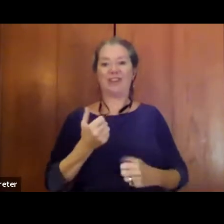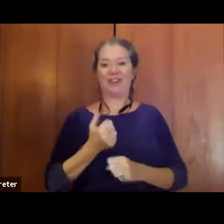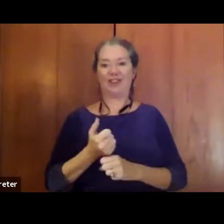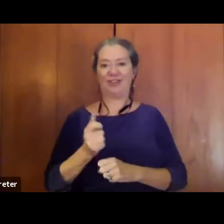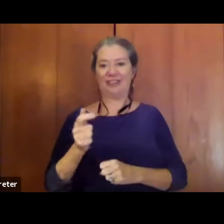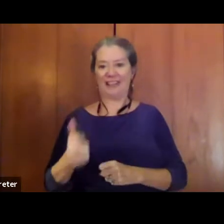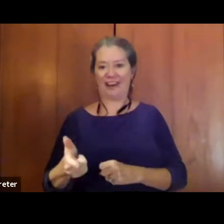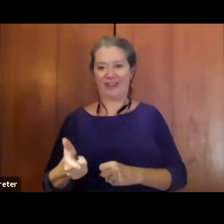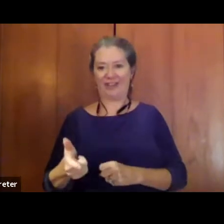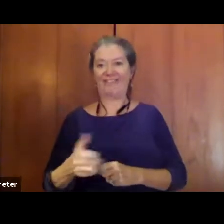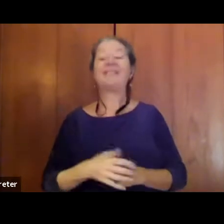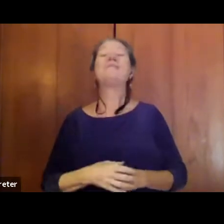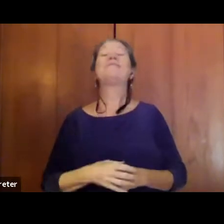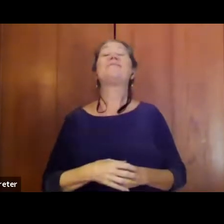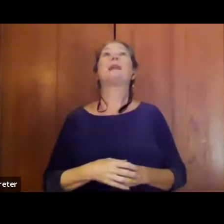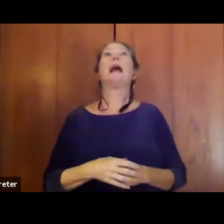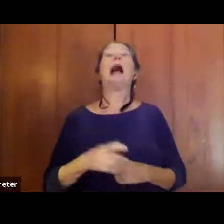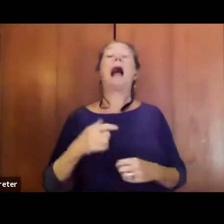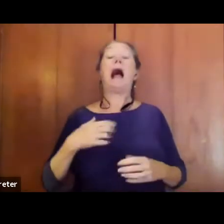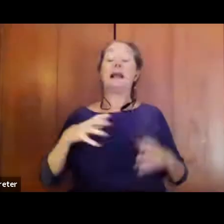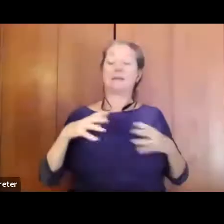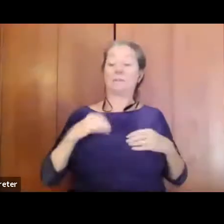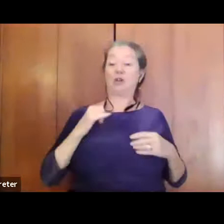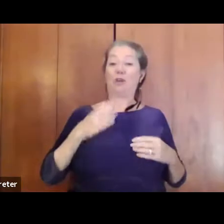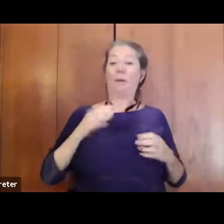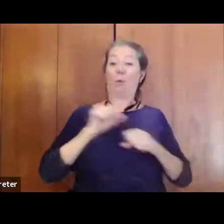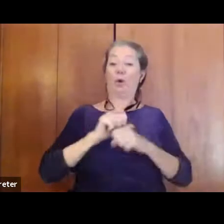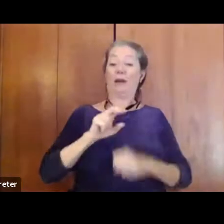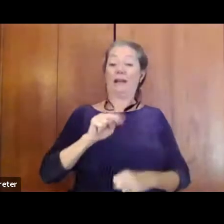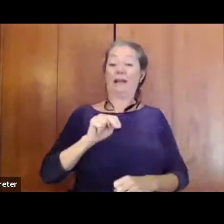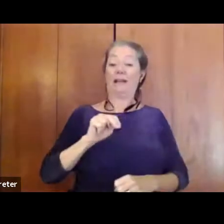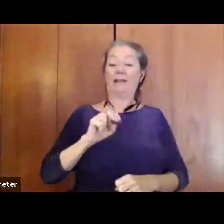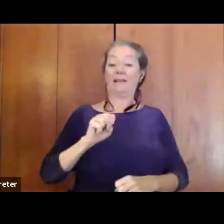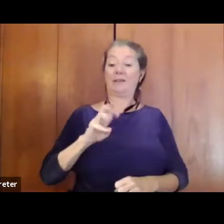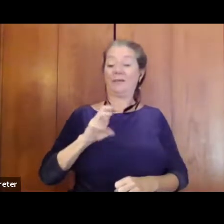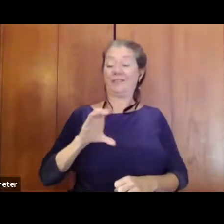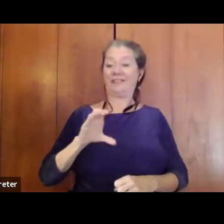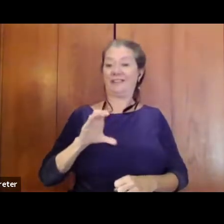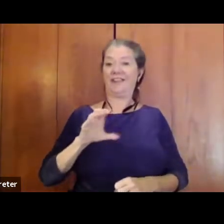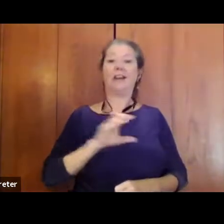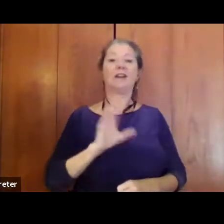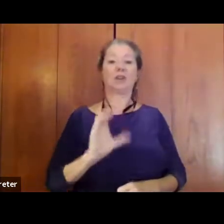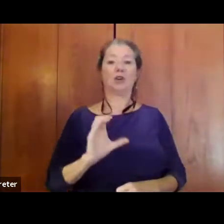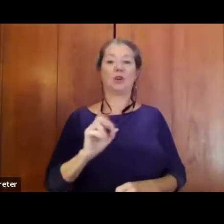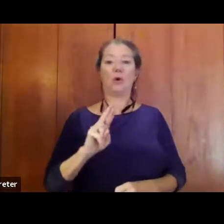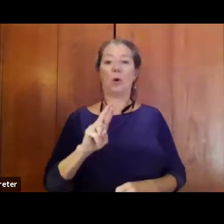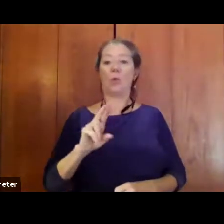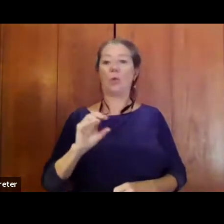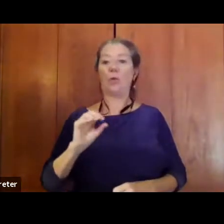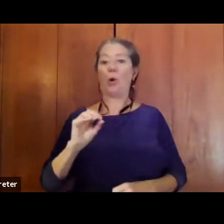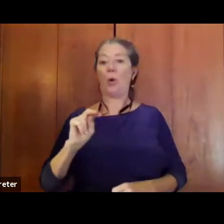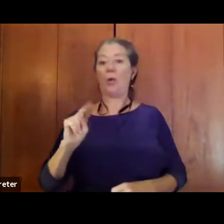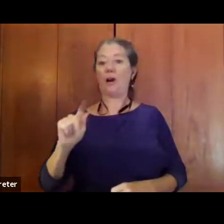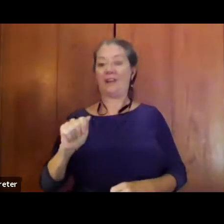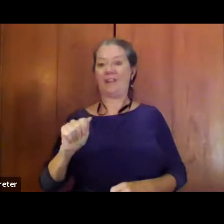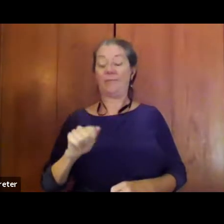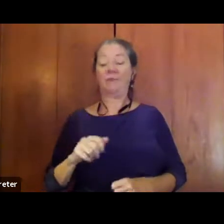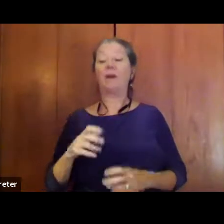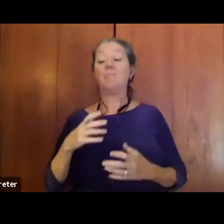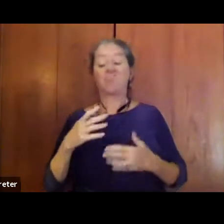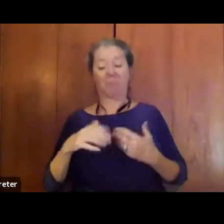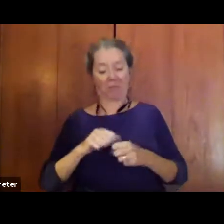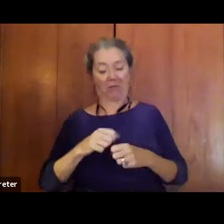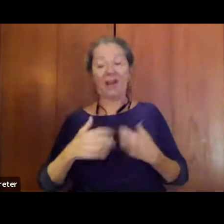an offer to work at the Naval Surface Warfare Center Corrode Division. After a few months on the job, I'd be sent TDY for the first